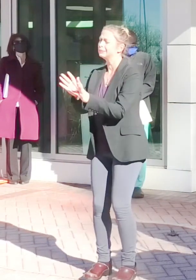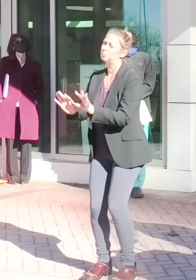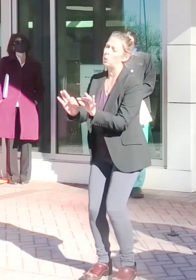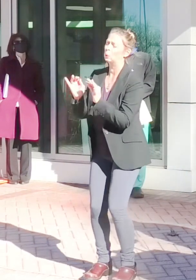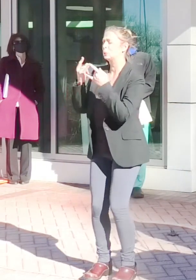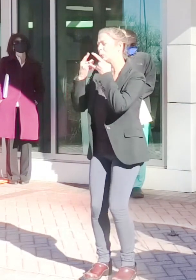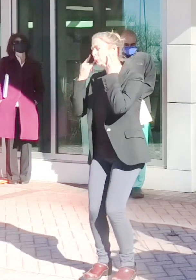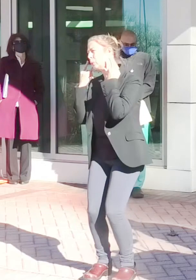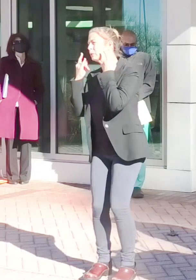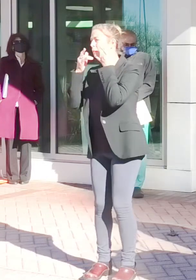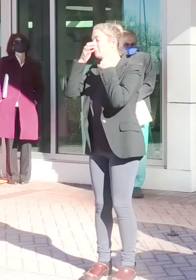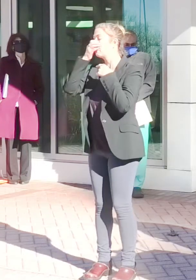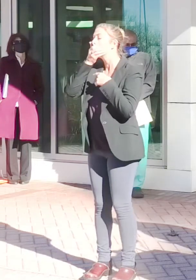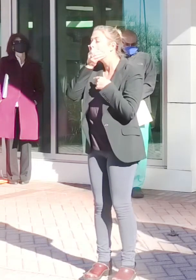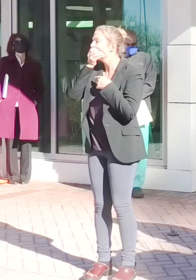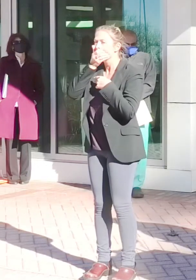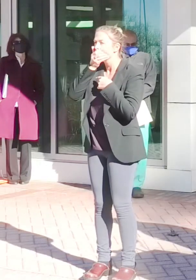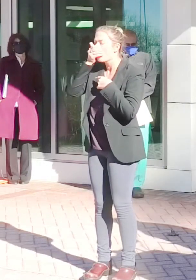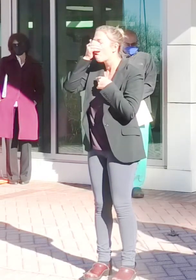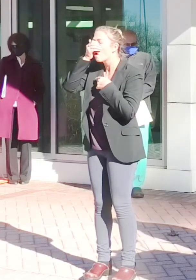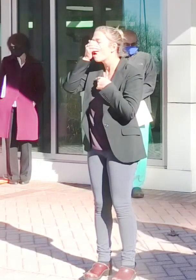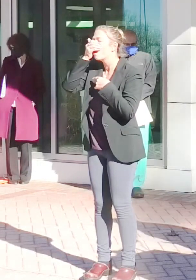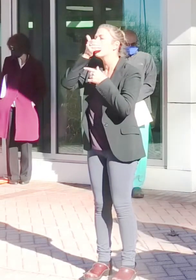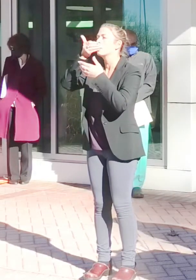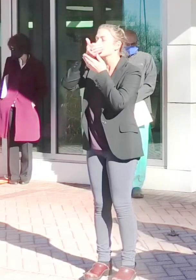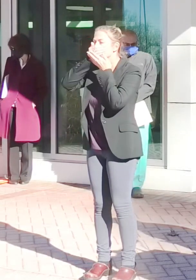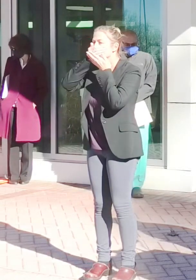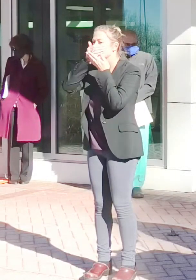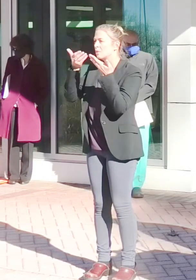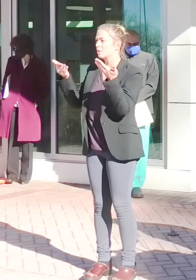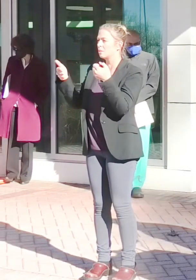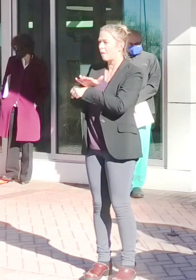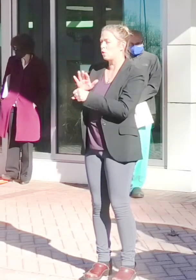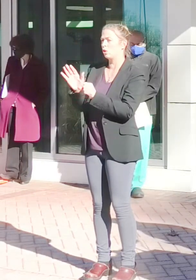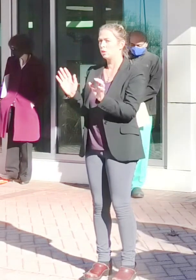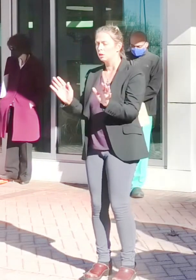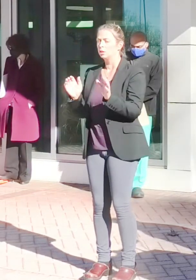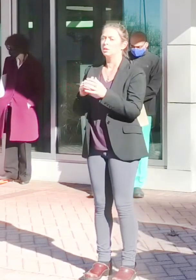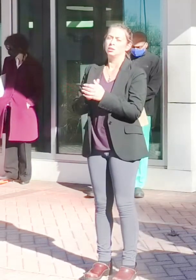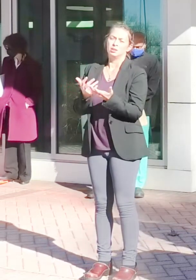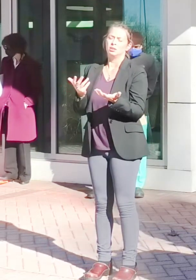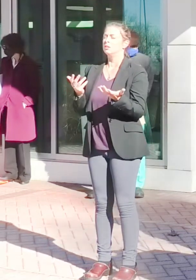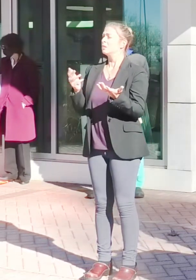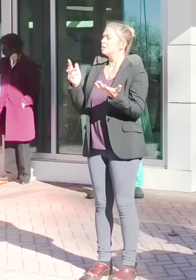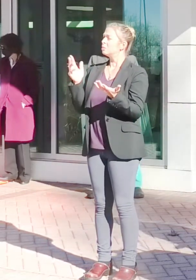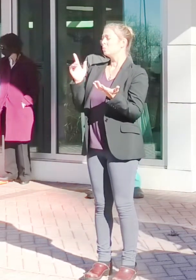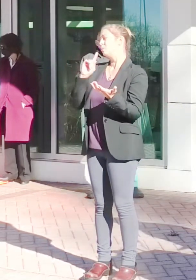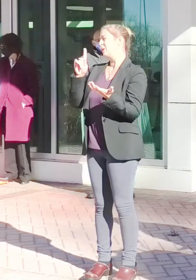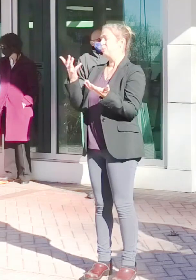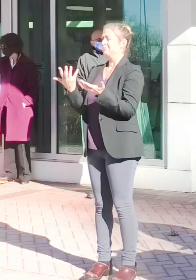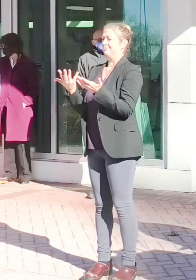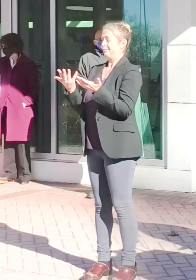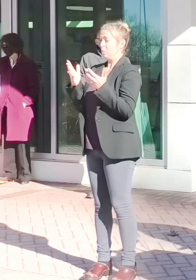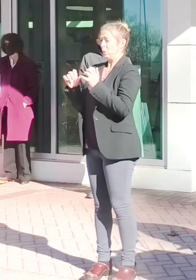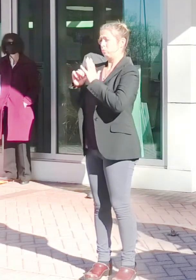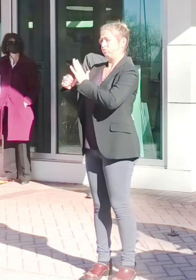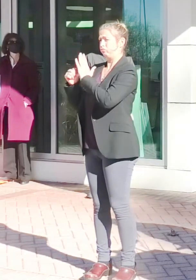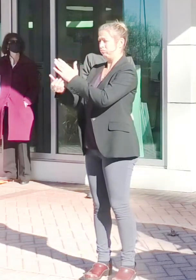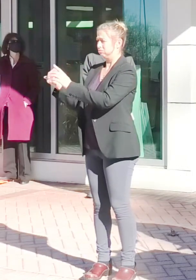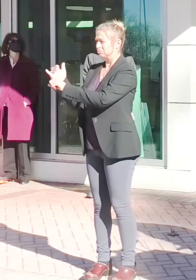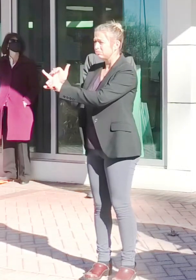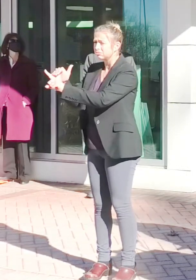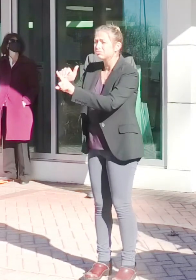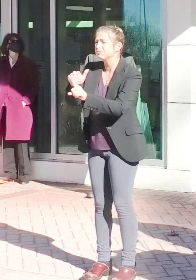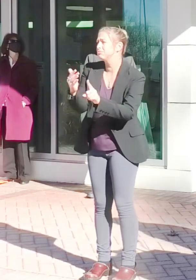not remaining physically distant. All these things that are very important. We just want to really get the word back out there. We're going into, the